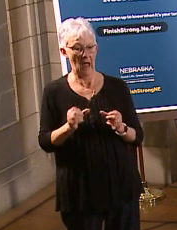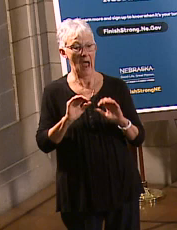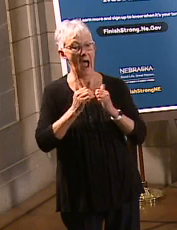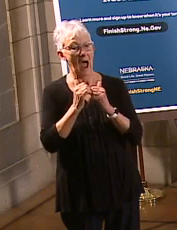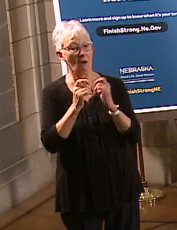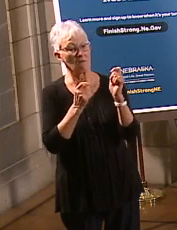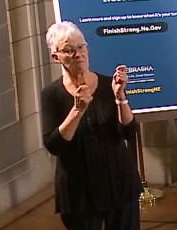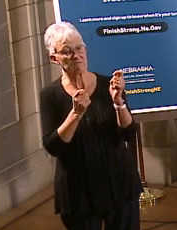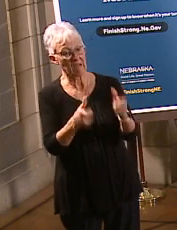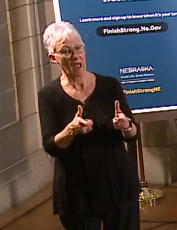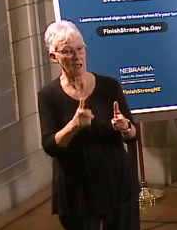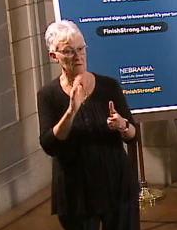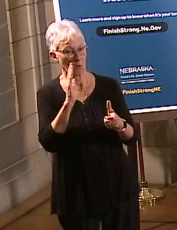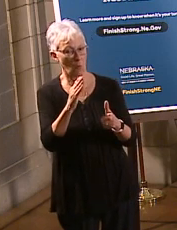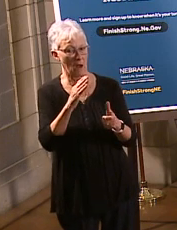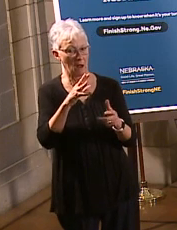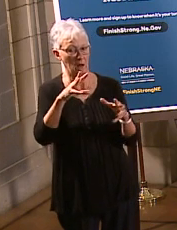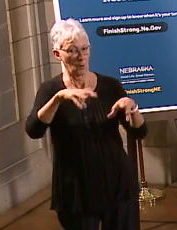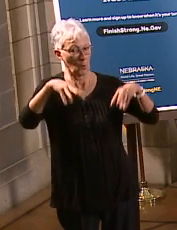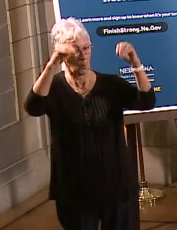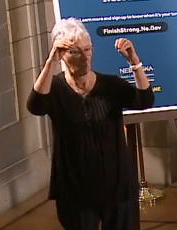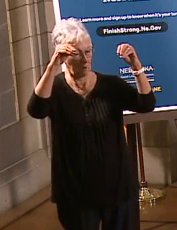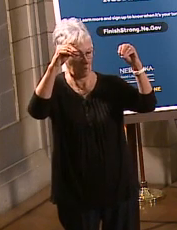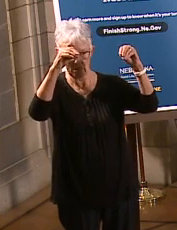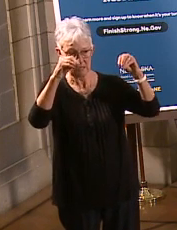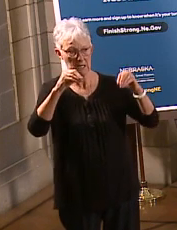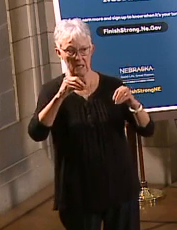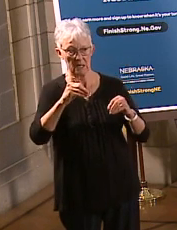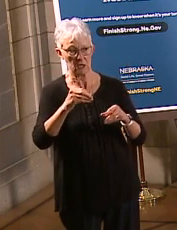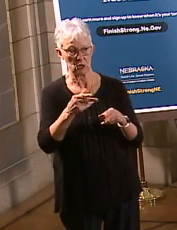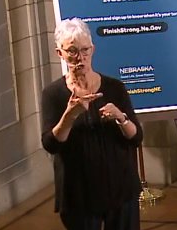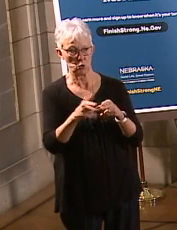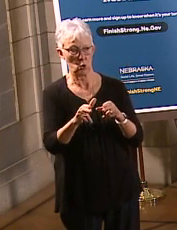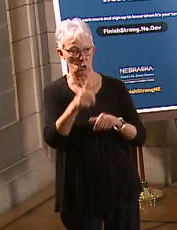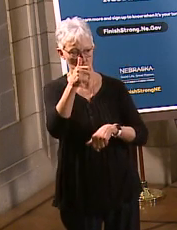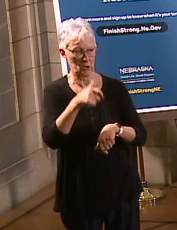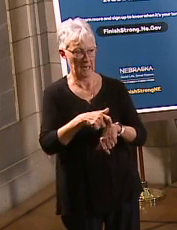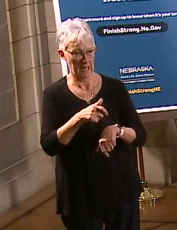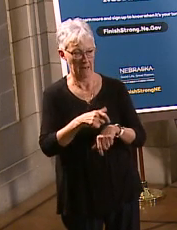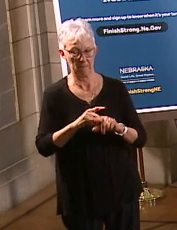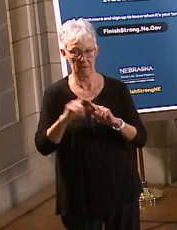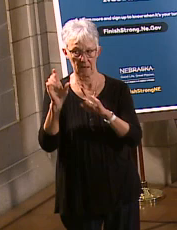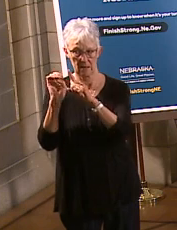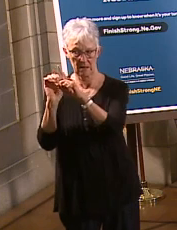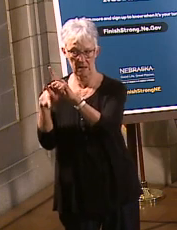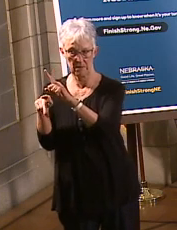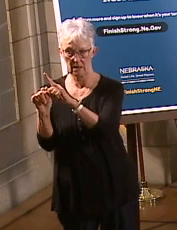those specifications of EPA. But at this time, EPA is not recognizing that.